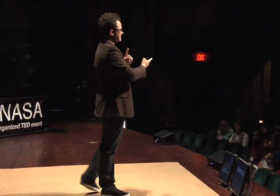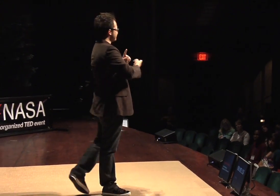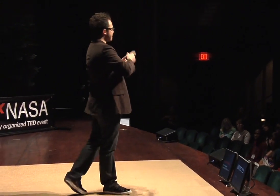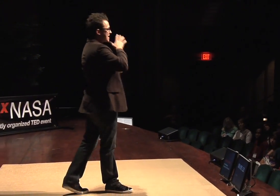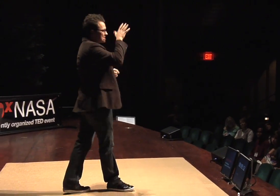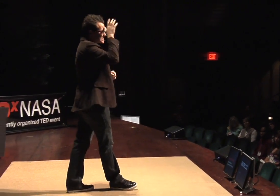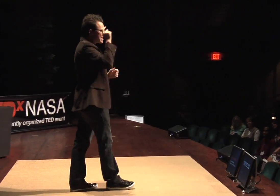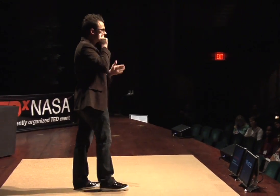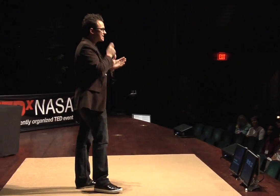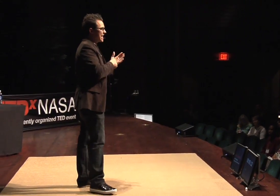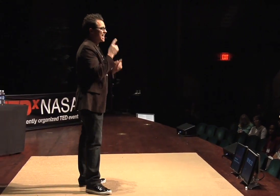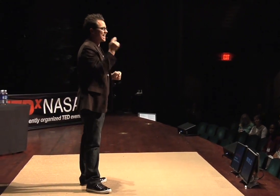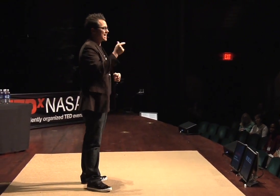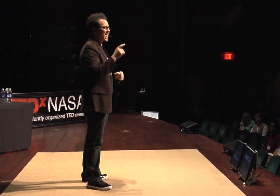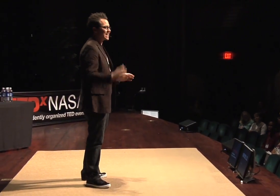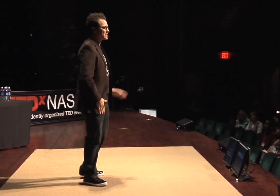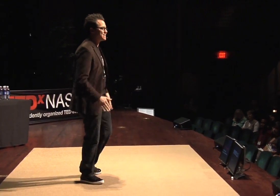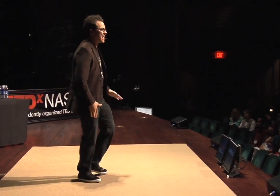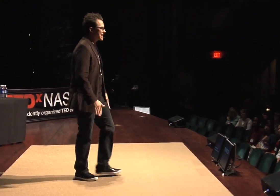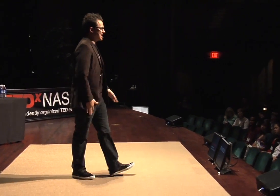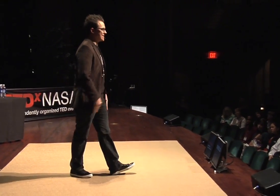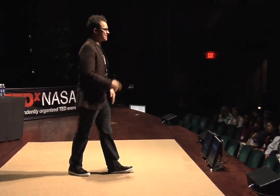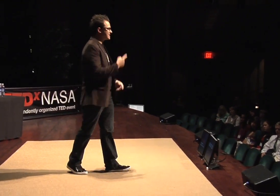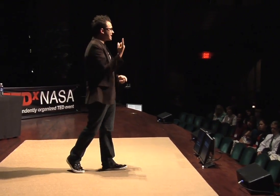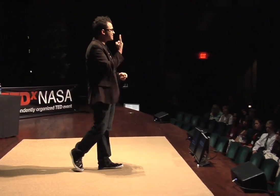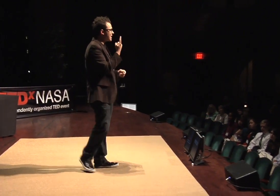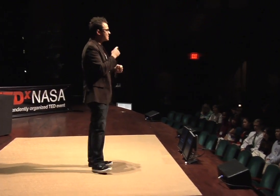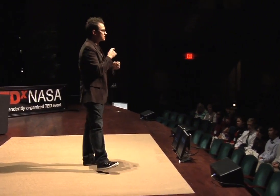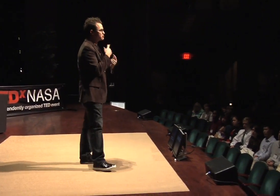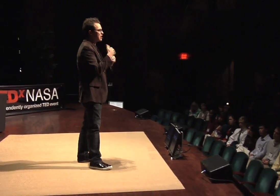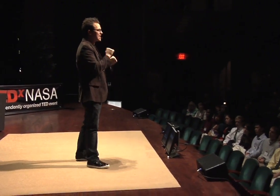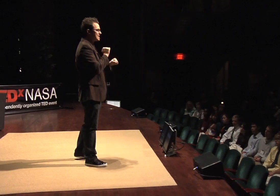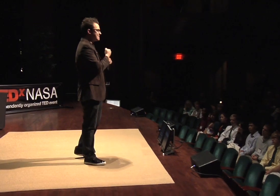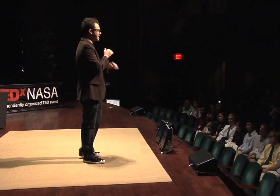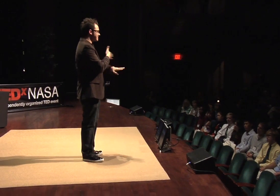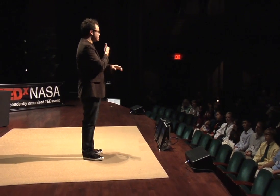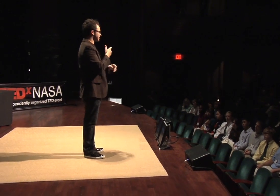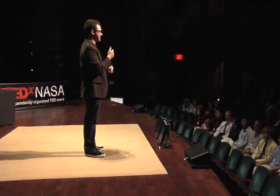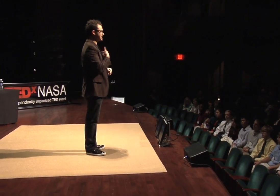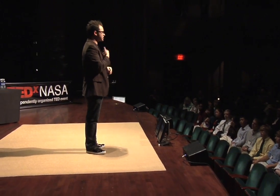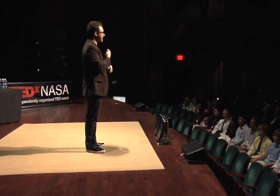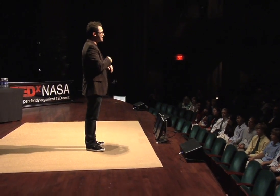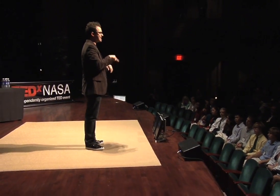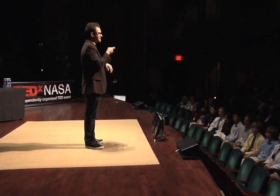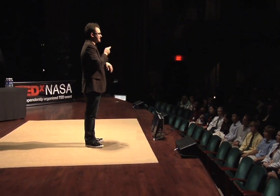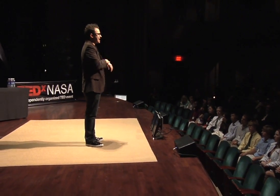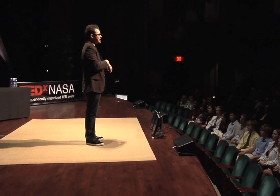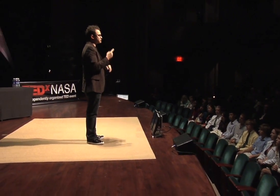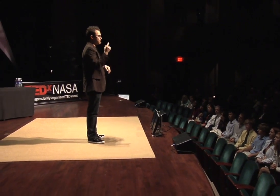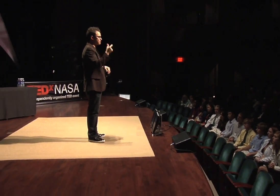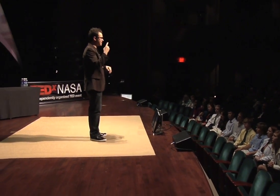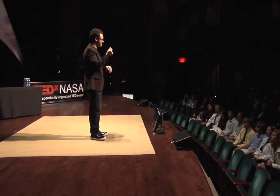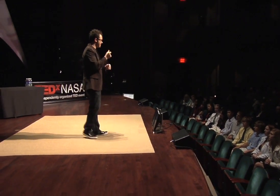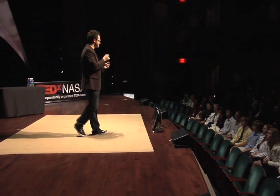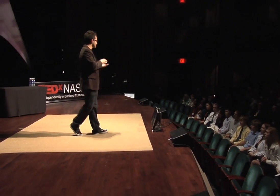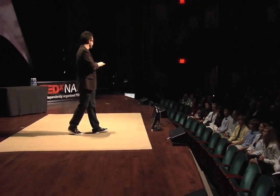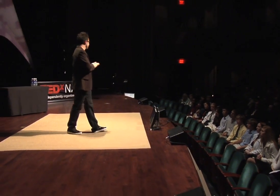My parents noticed that I had a knack for banging on things. I was always trying to make music, and I just had like this natural rhythm.